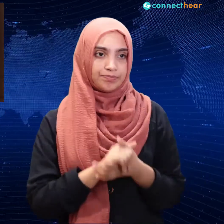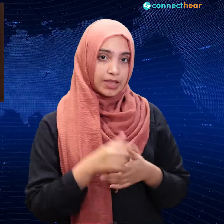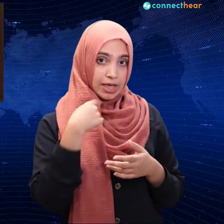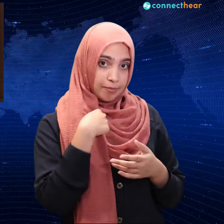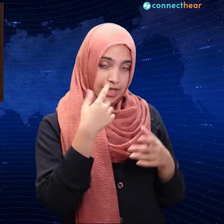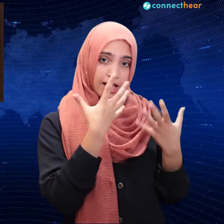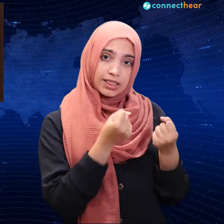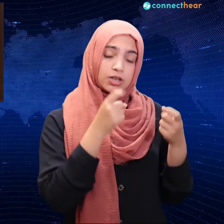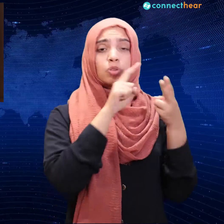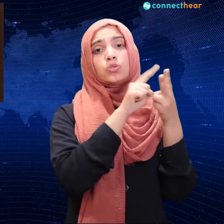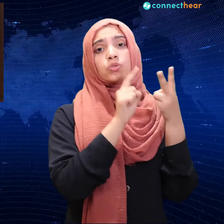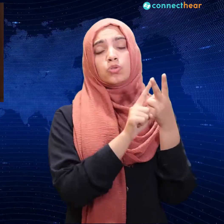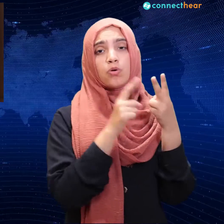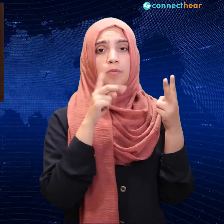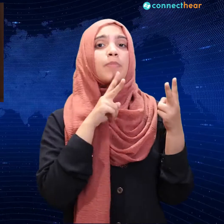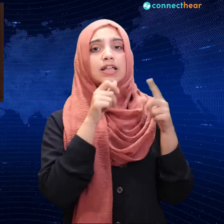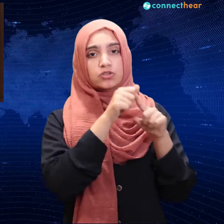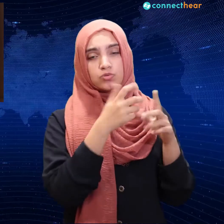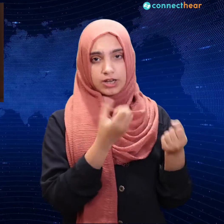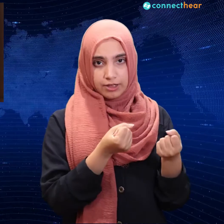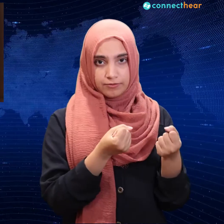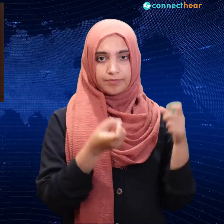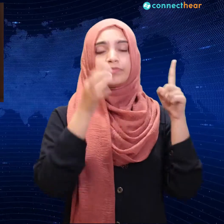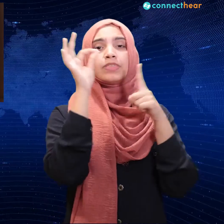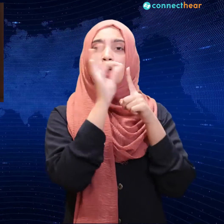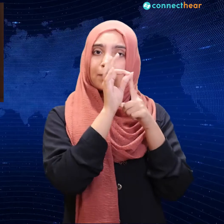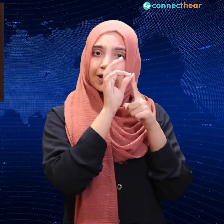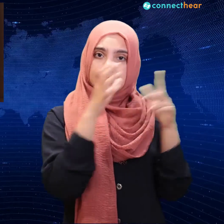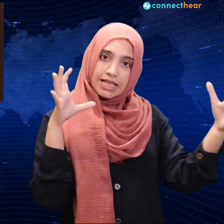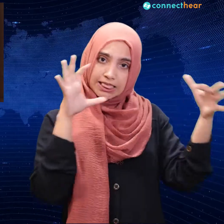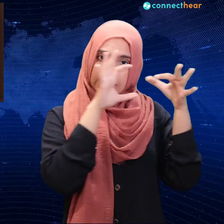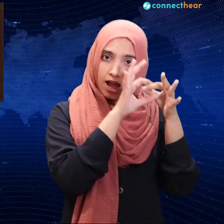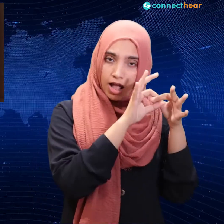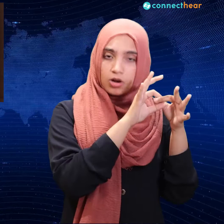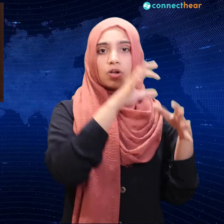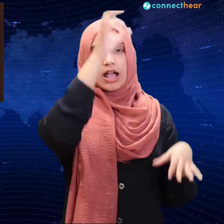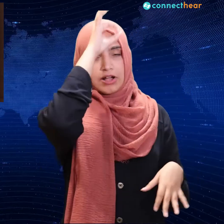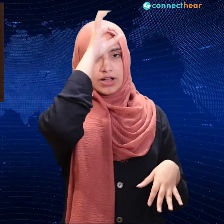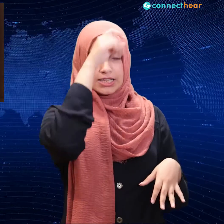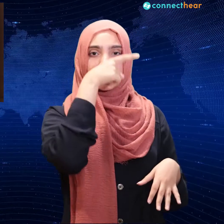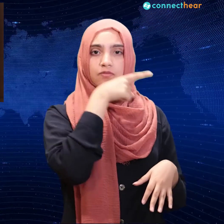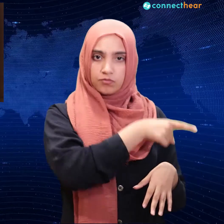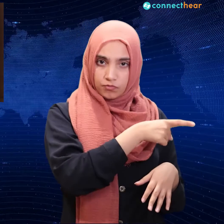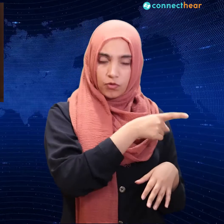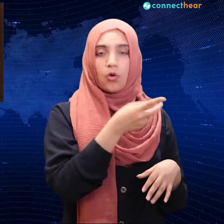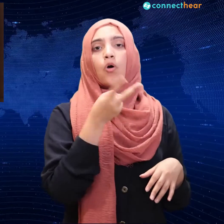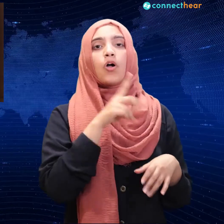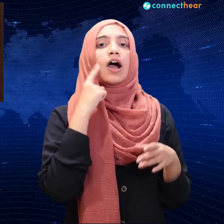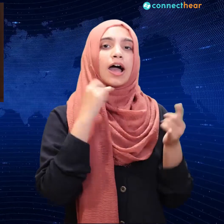things you've said. Pakistan's ties with the Afghan Taliban, Pakistan's intelligence